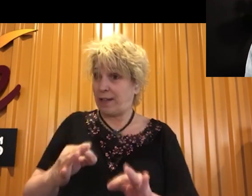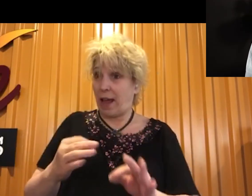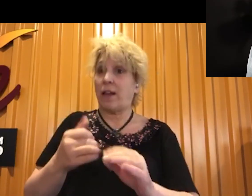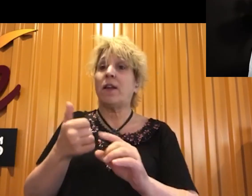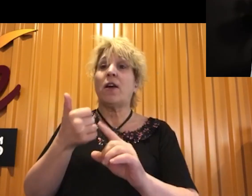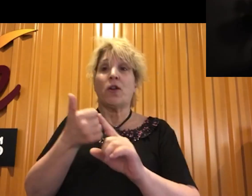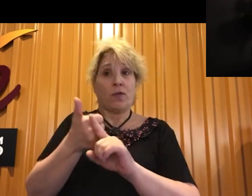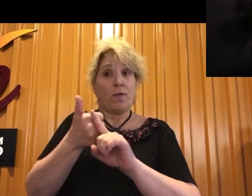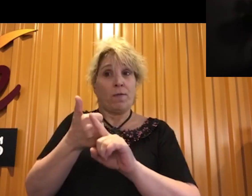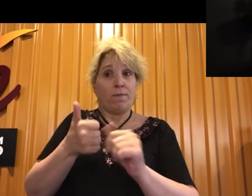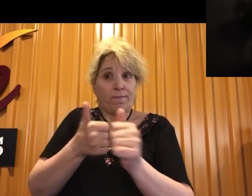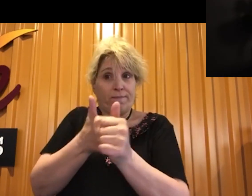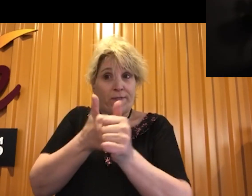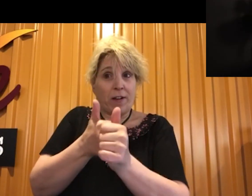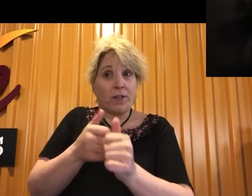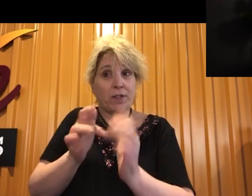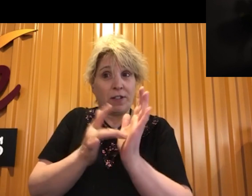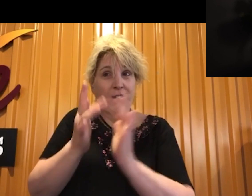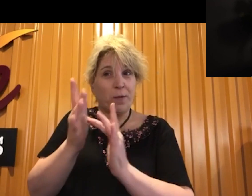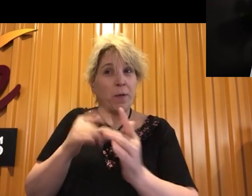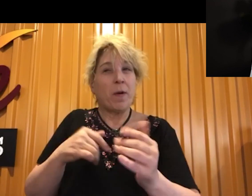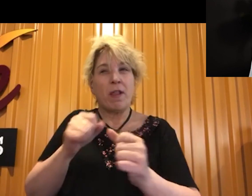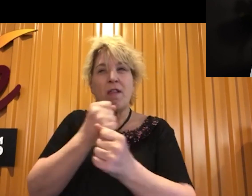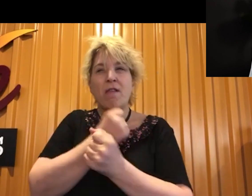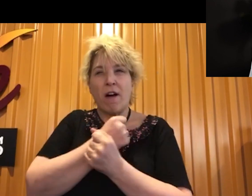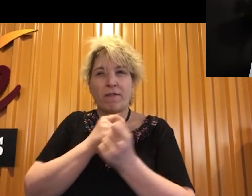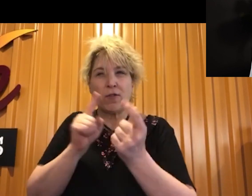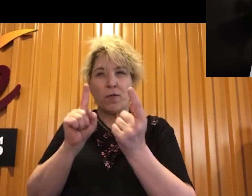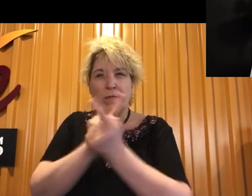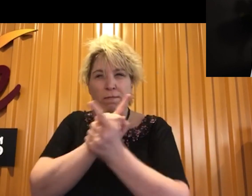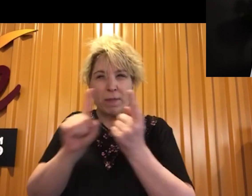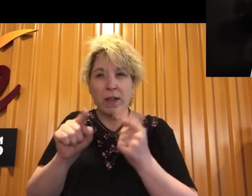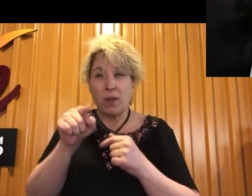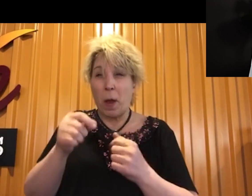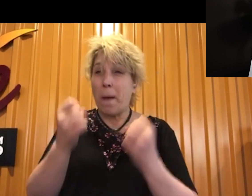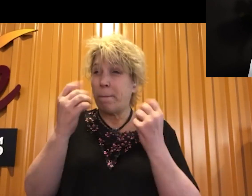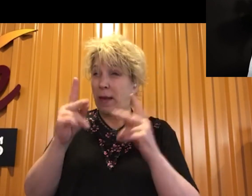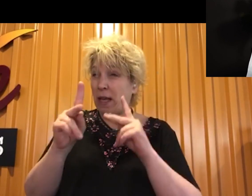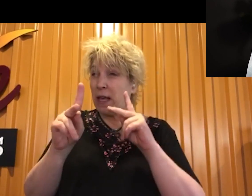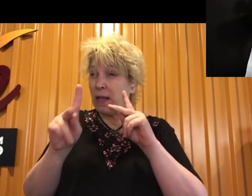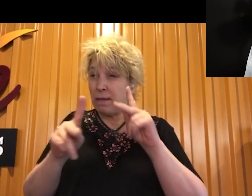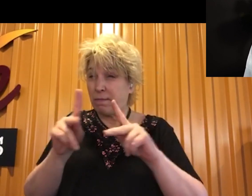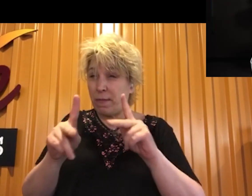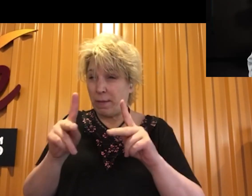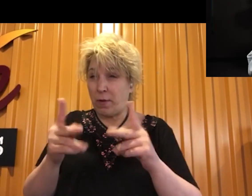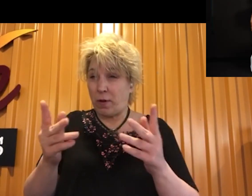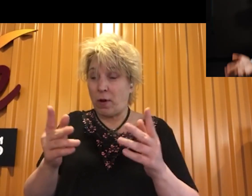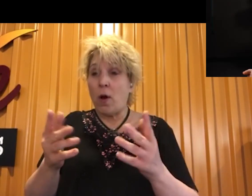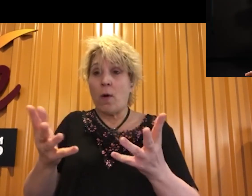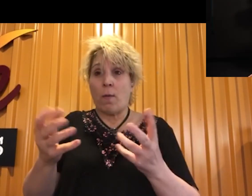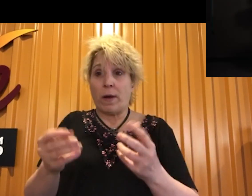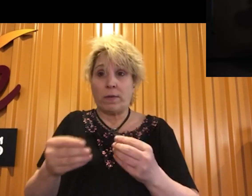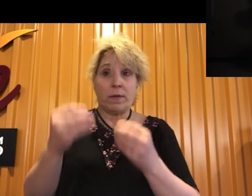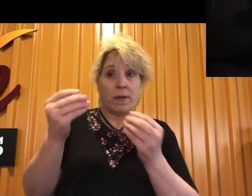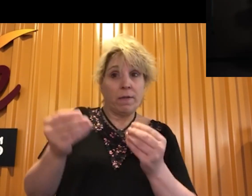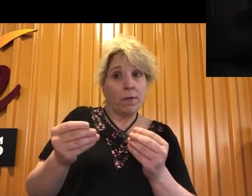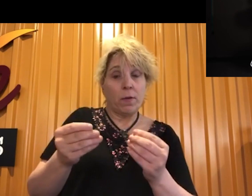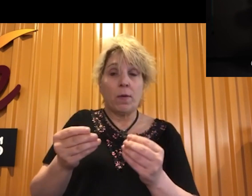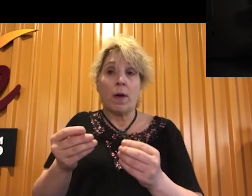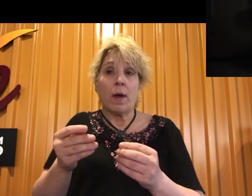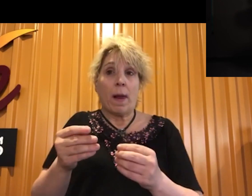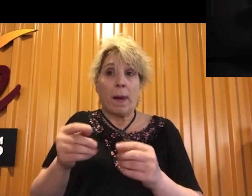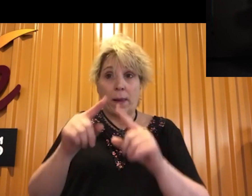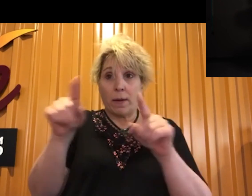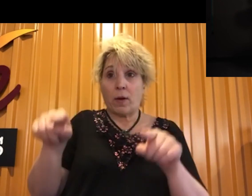going online and telling us that you made a decision today to follow Jesus. We would love to connect with you. There's plenty of ways to